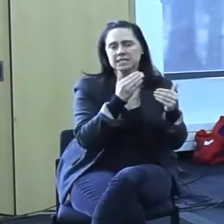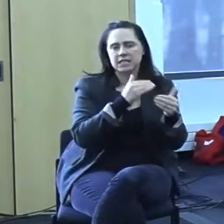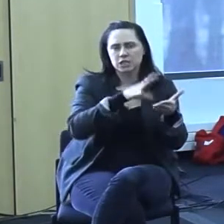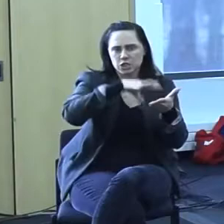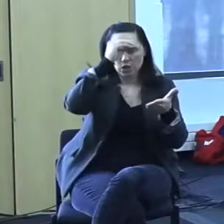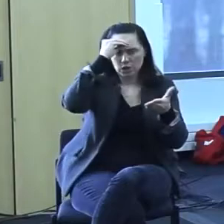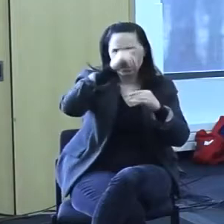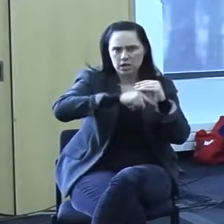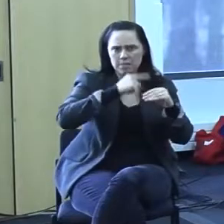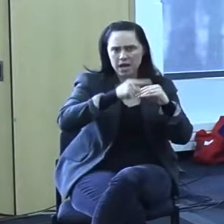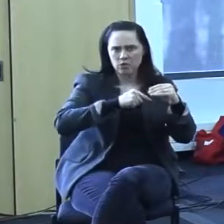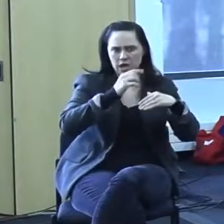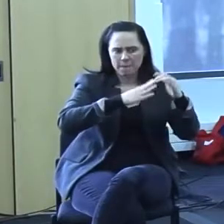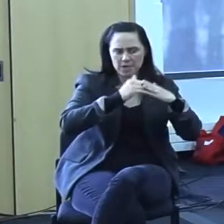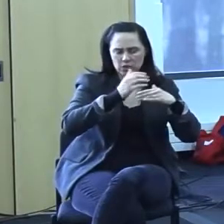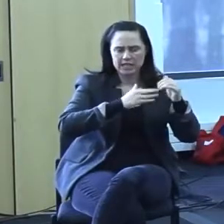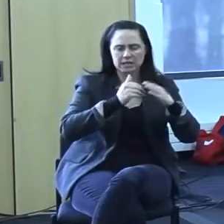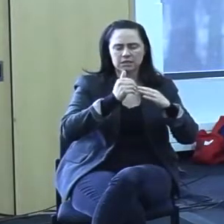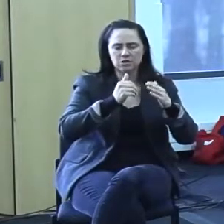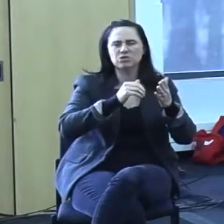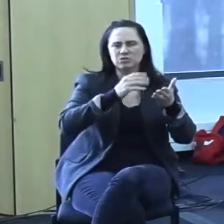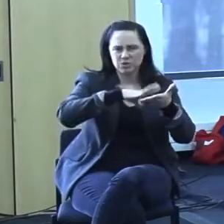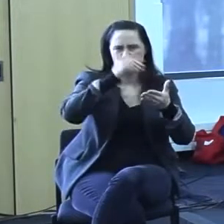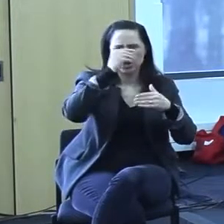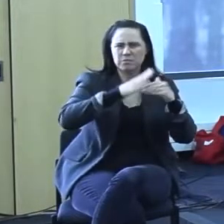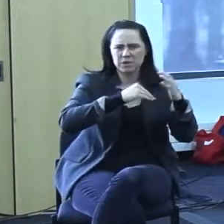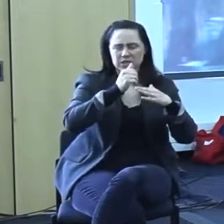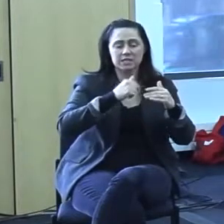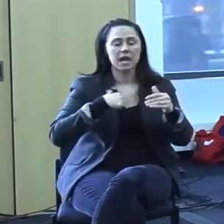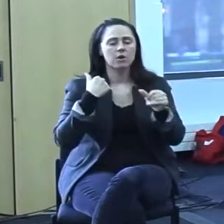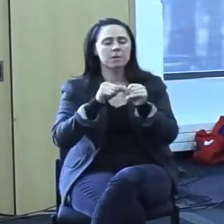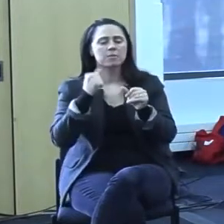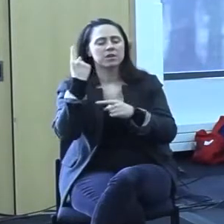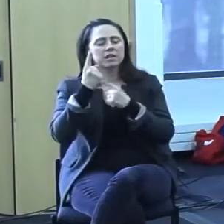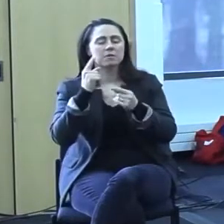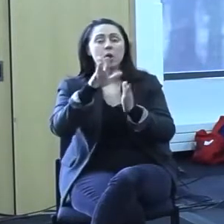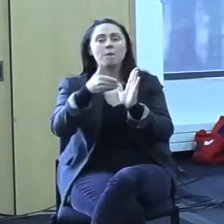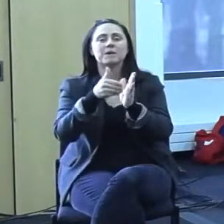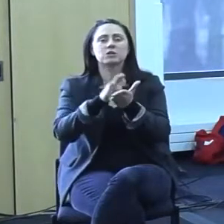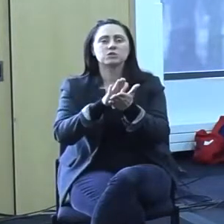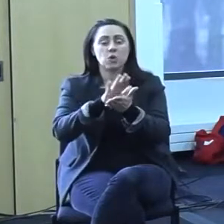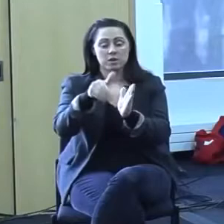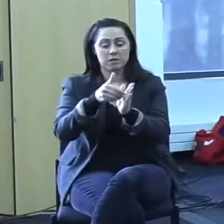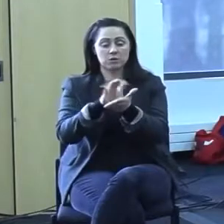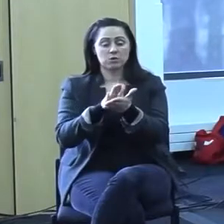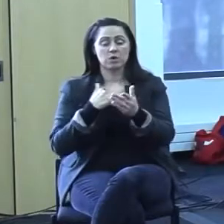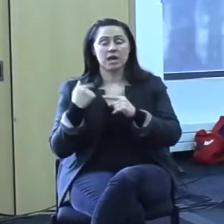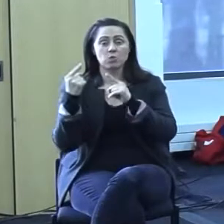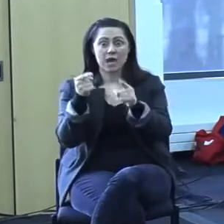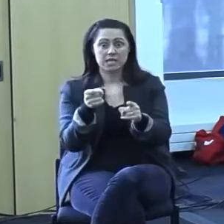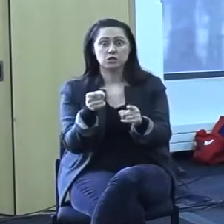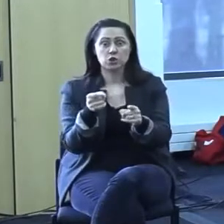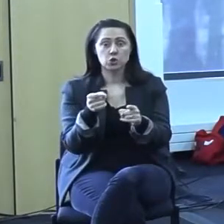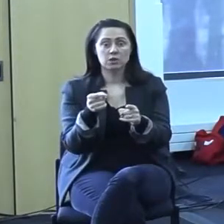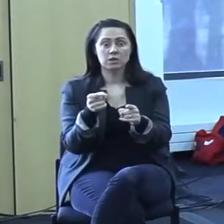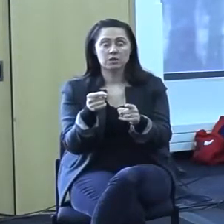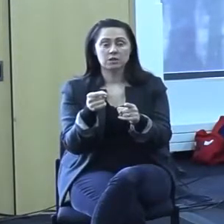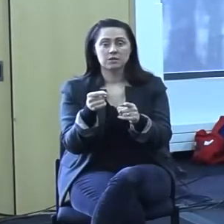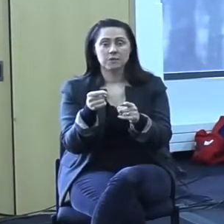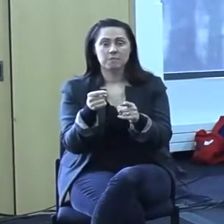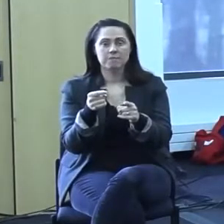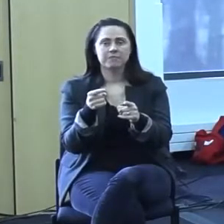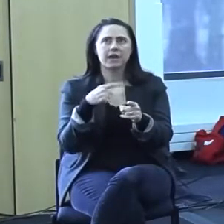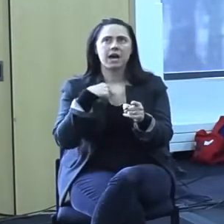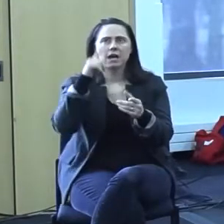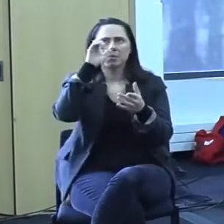a building. I remember thinking about when I went to middle school, the middle school I went to,